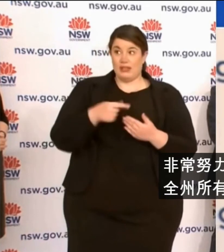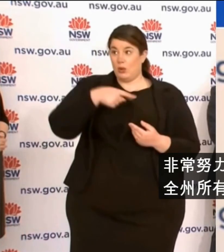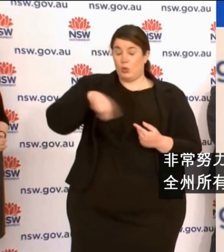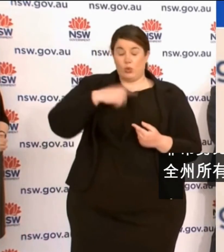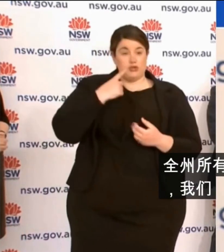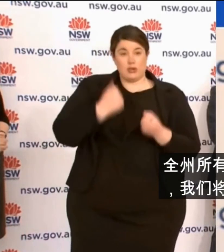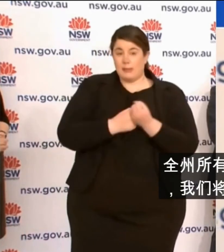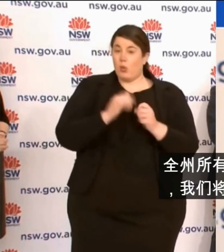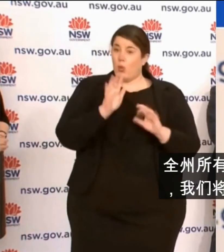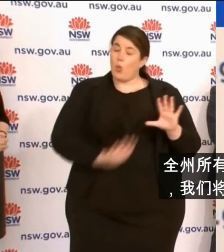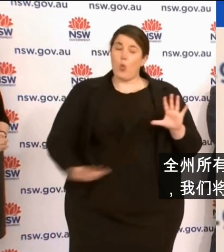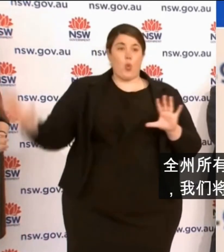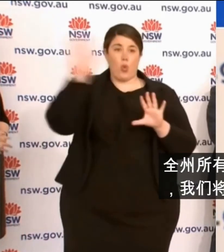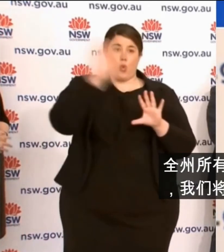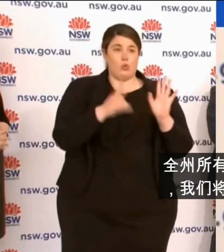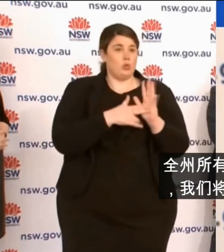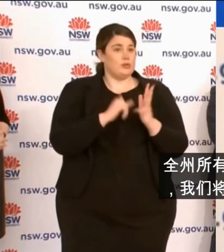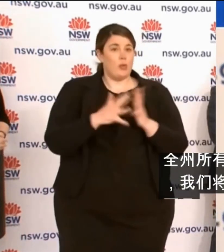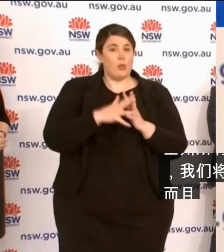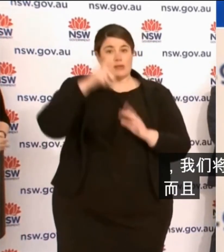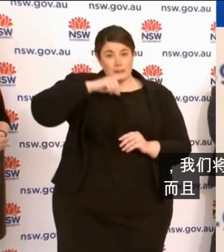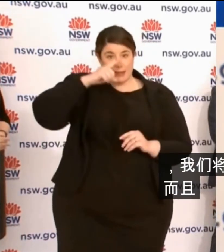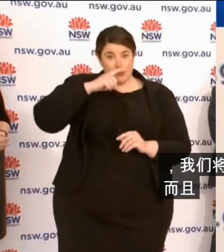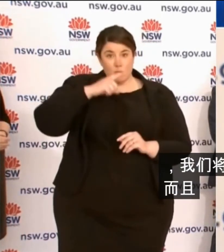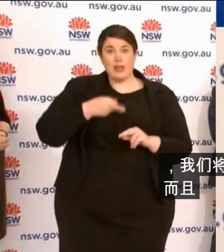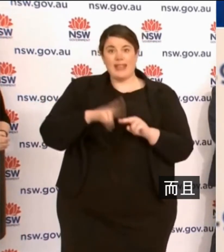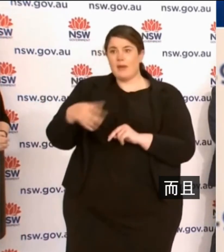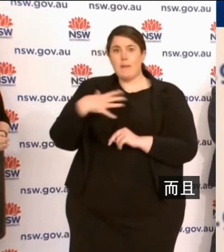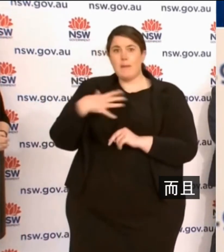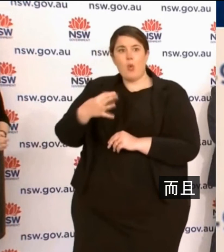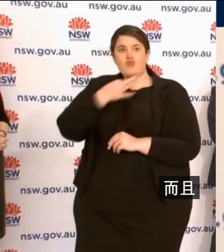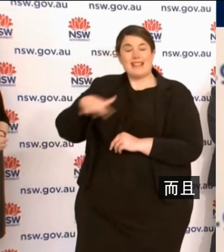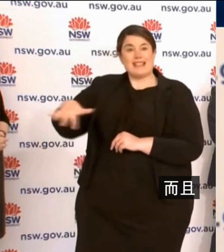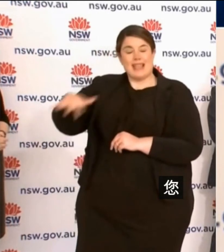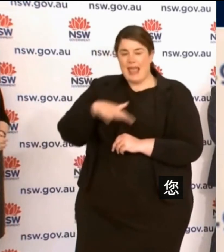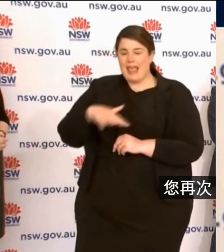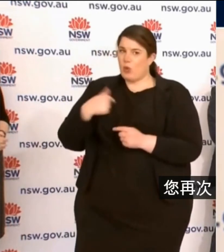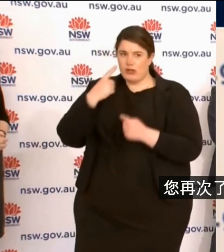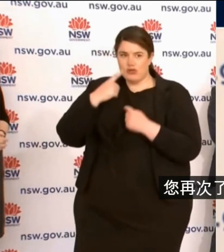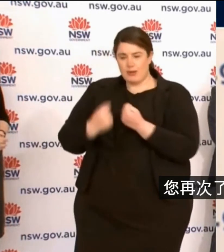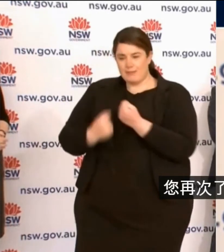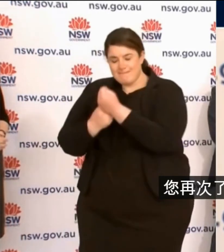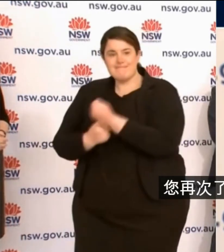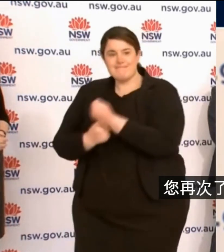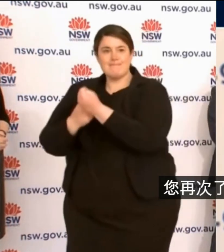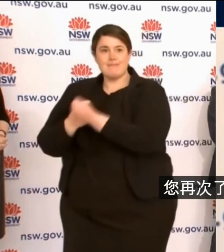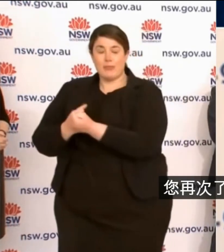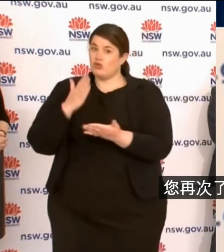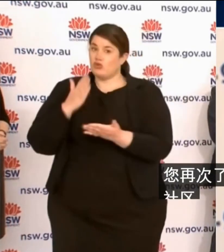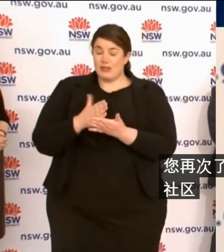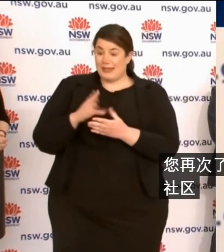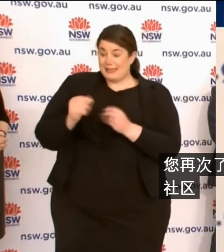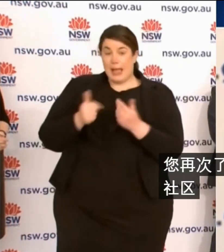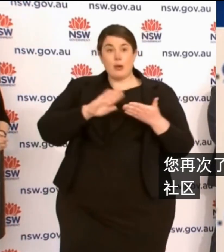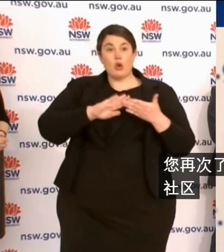state, and will continue to do that. And again, our certain